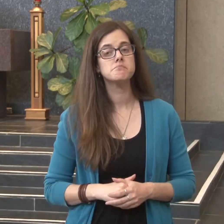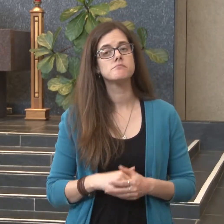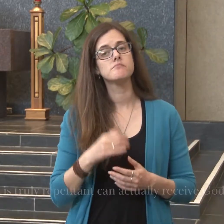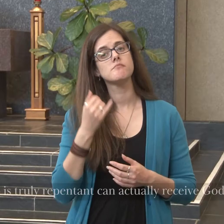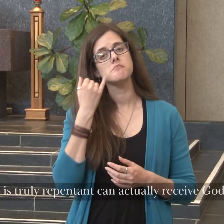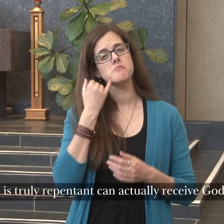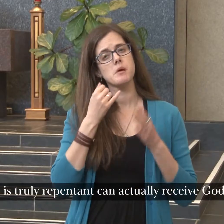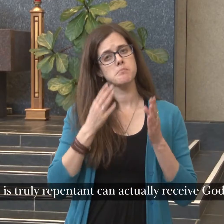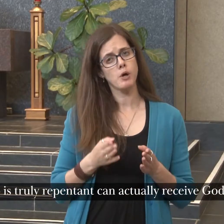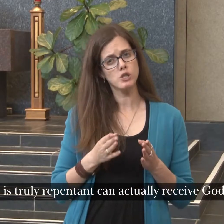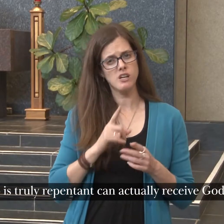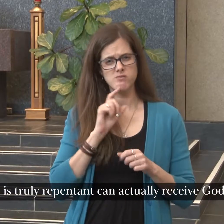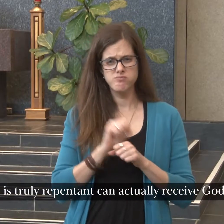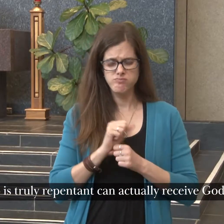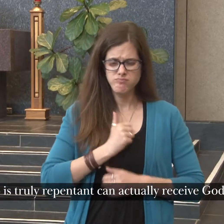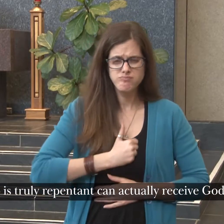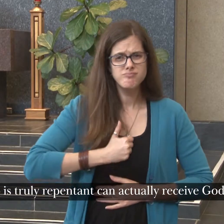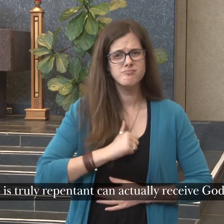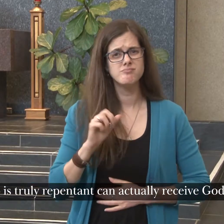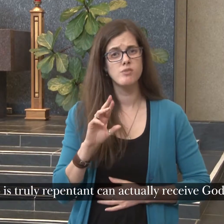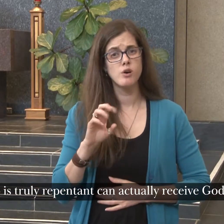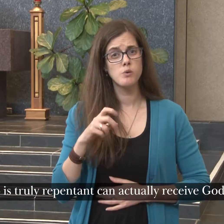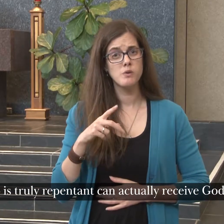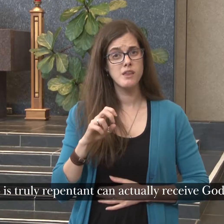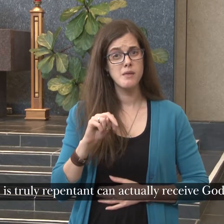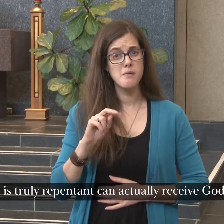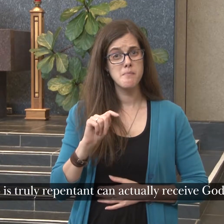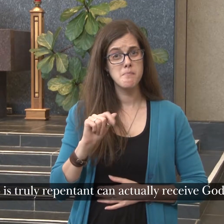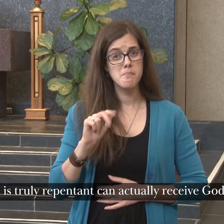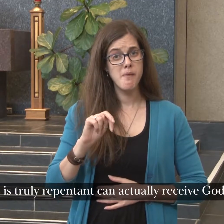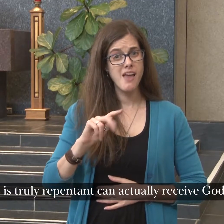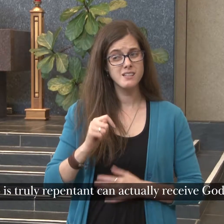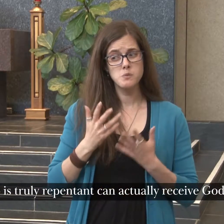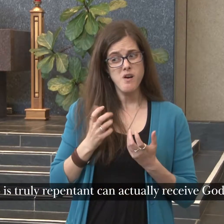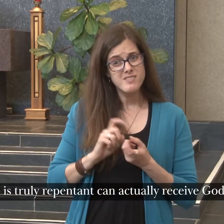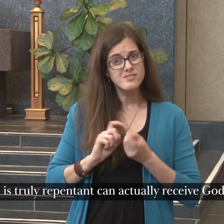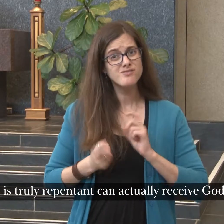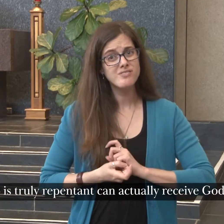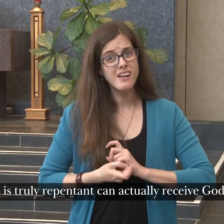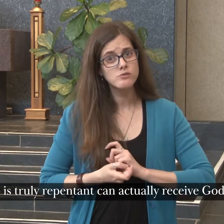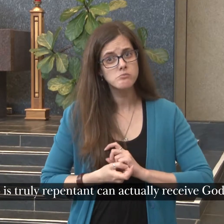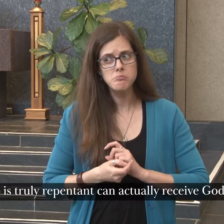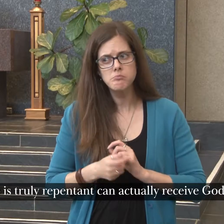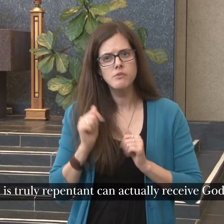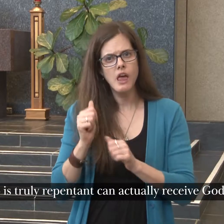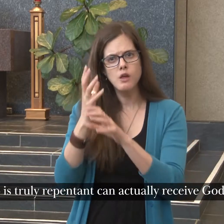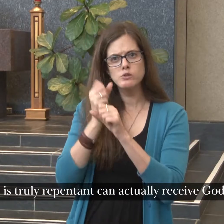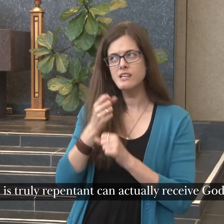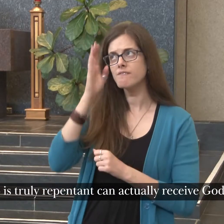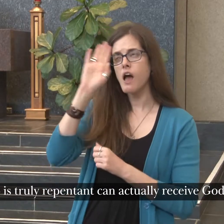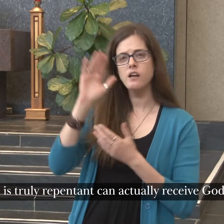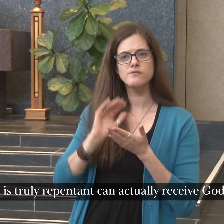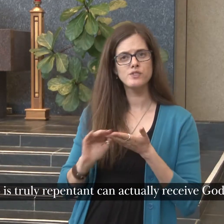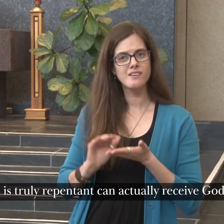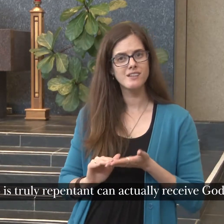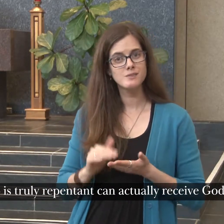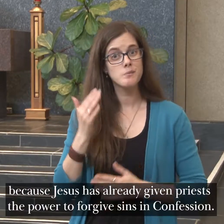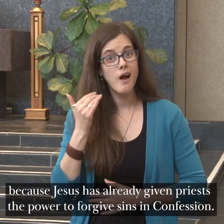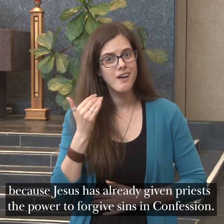A person who is truly repentant can actually receive God's forgiveness because